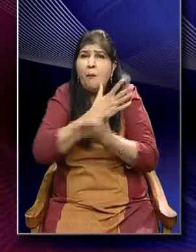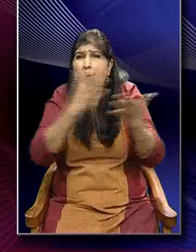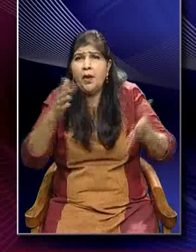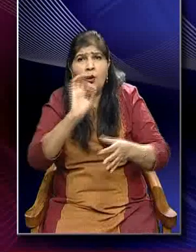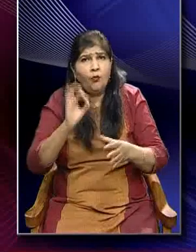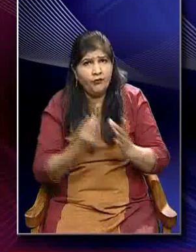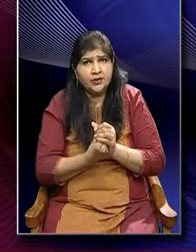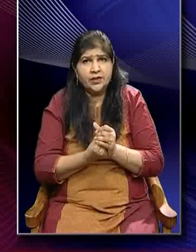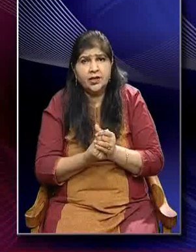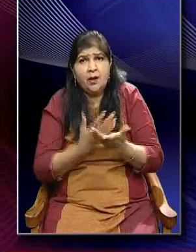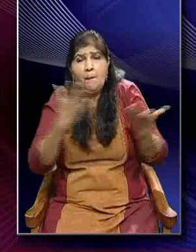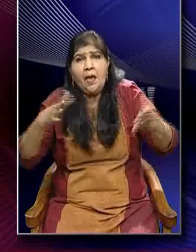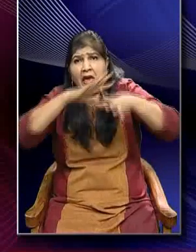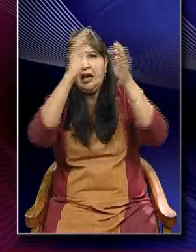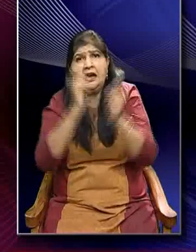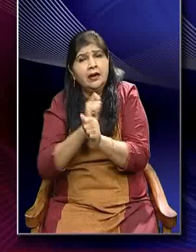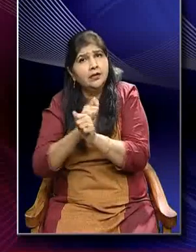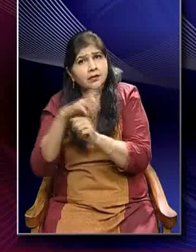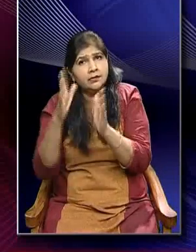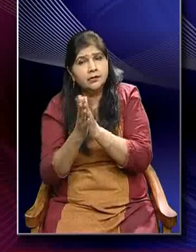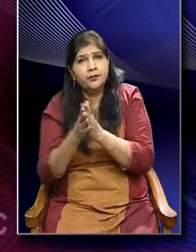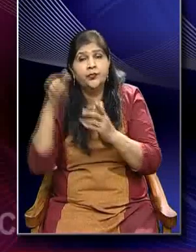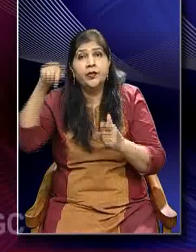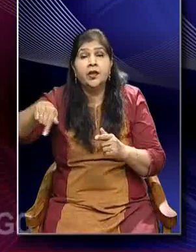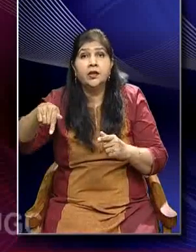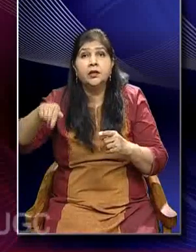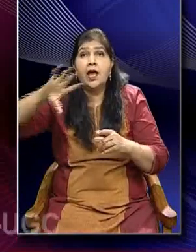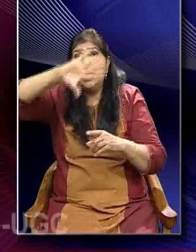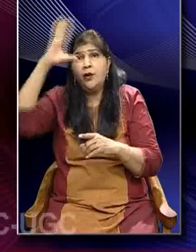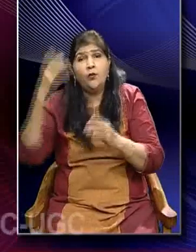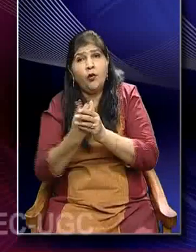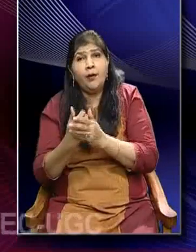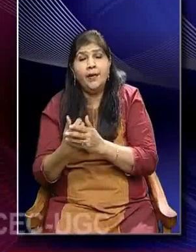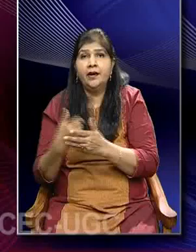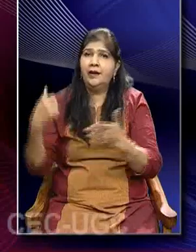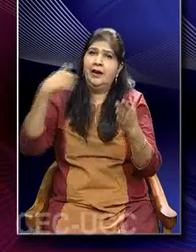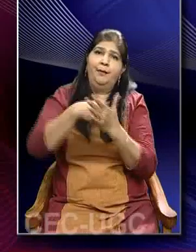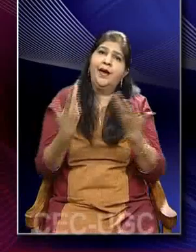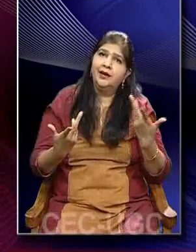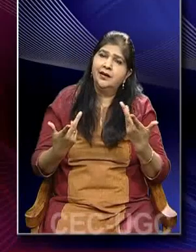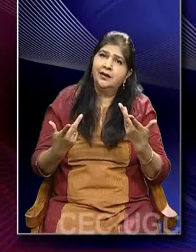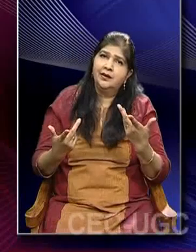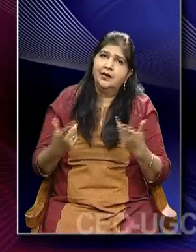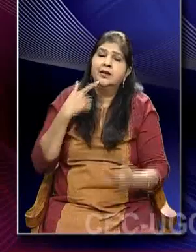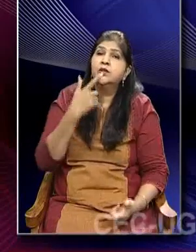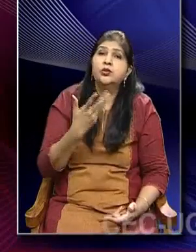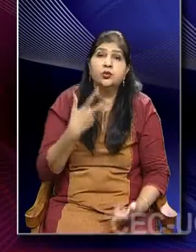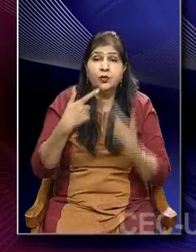firms, big industries, there is an impact on